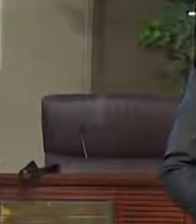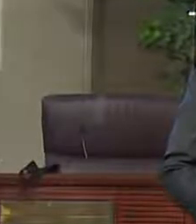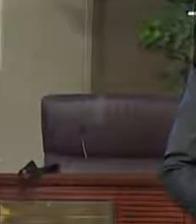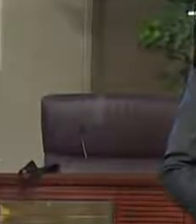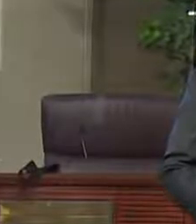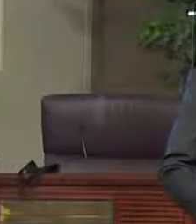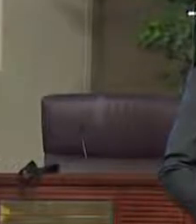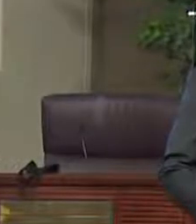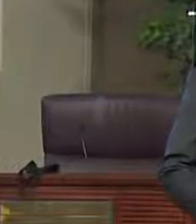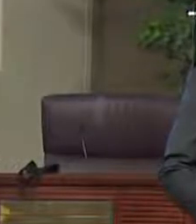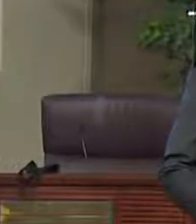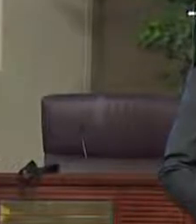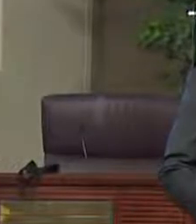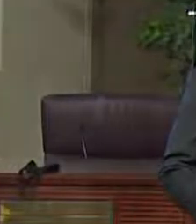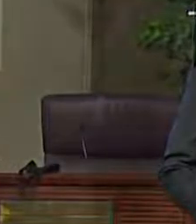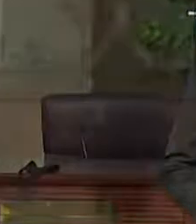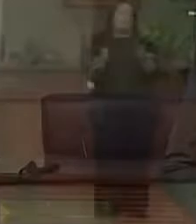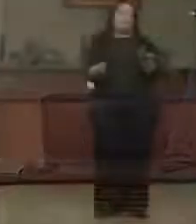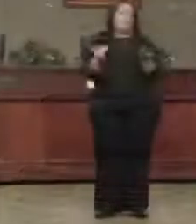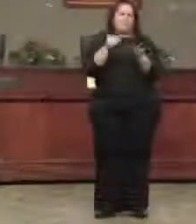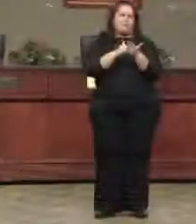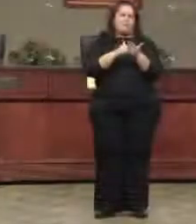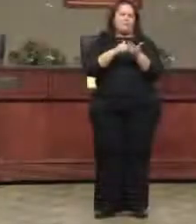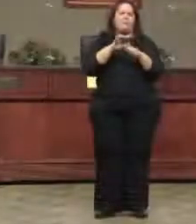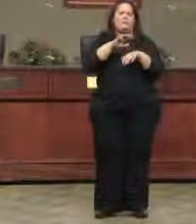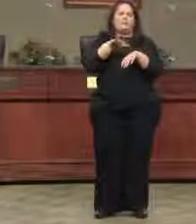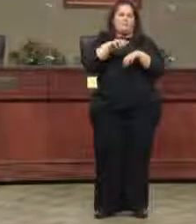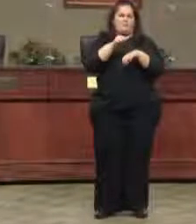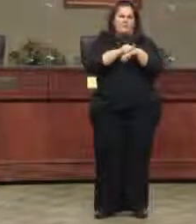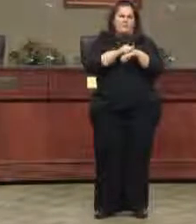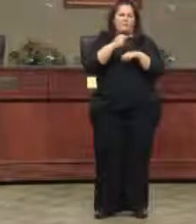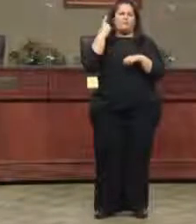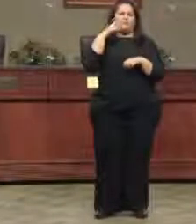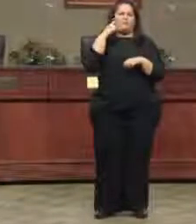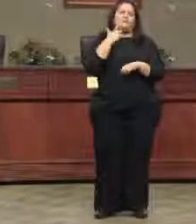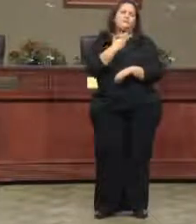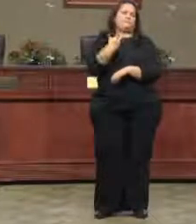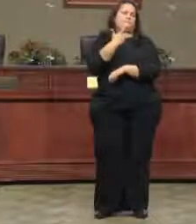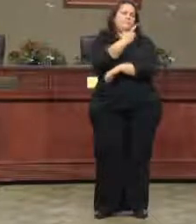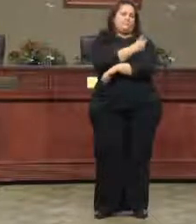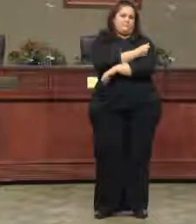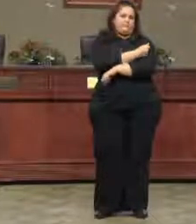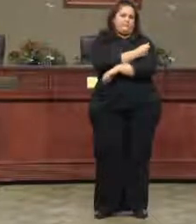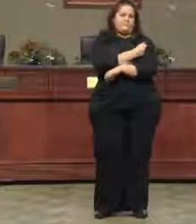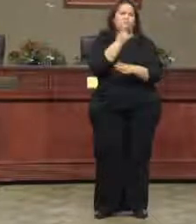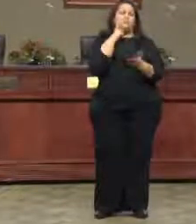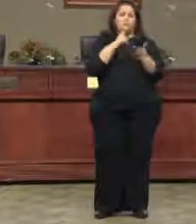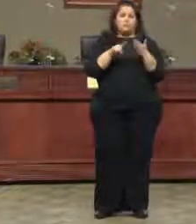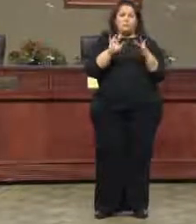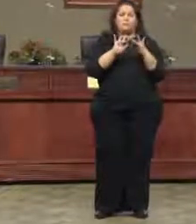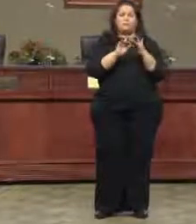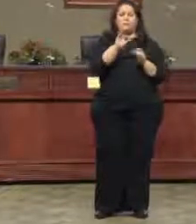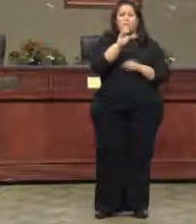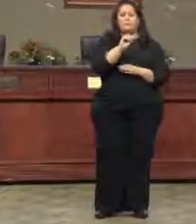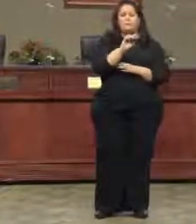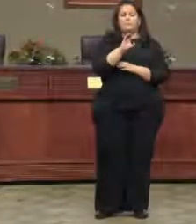will reopen appointments for COVID-19 vaccinations. You can go to our website at